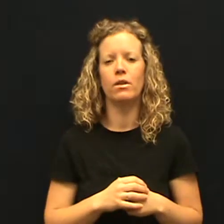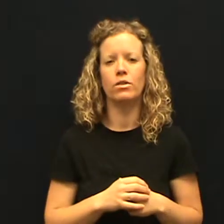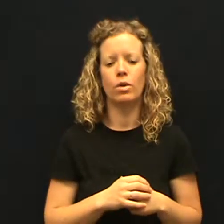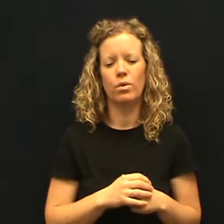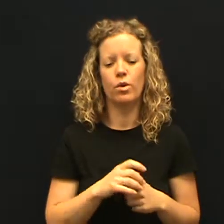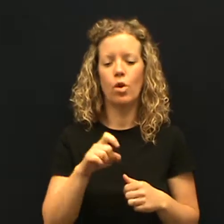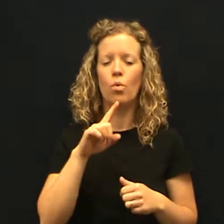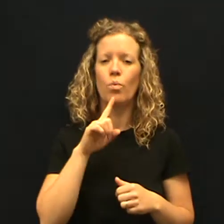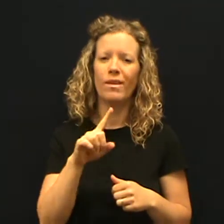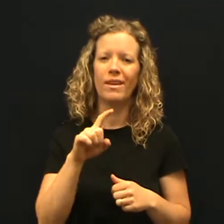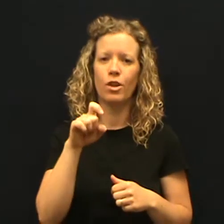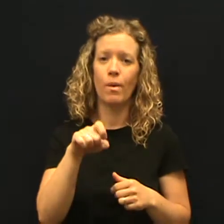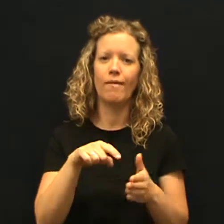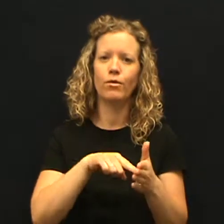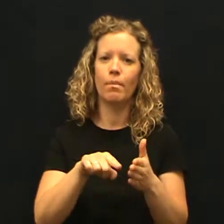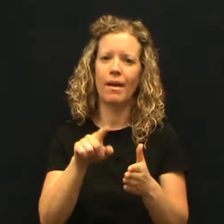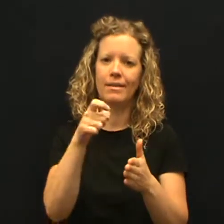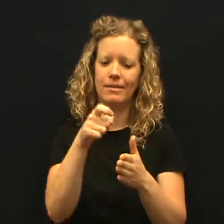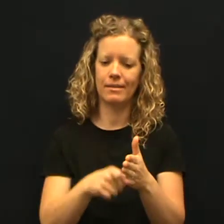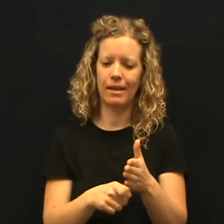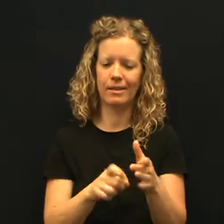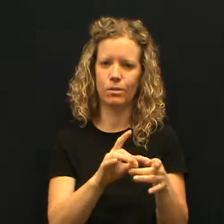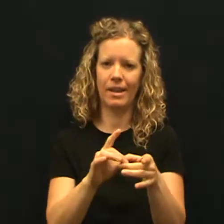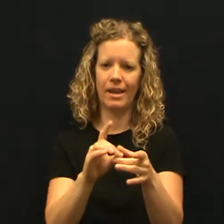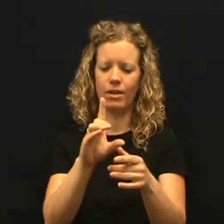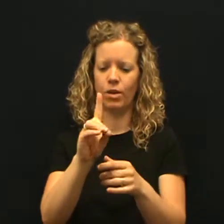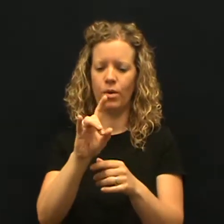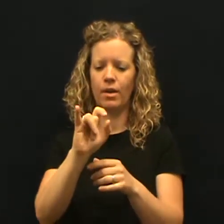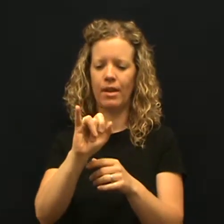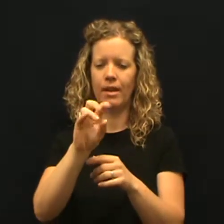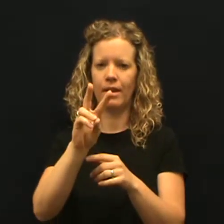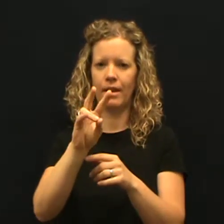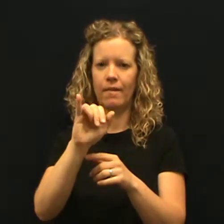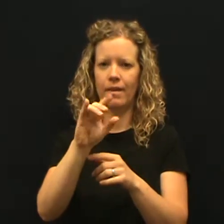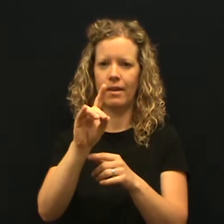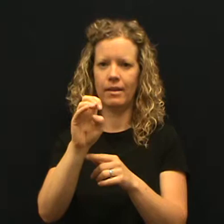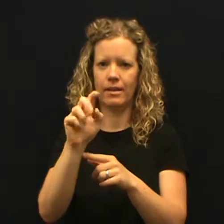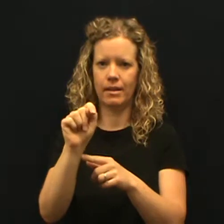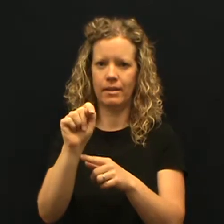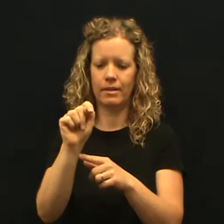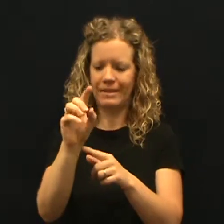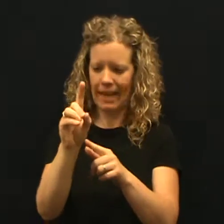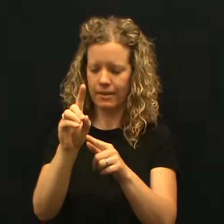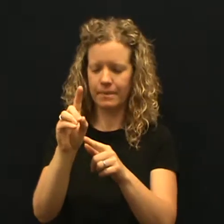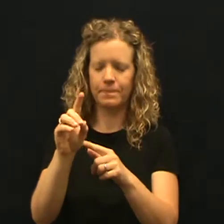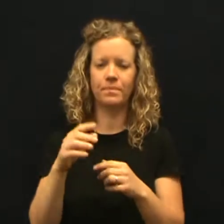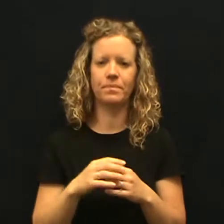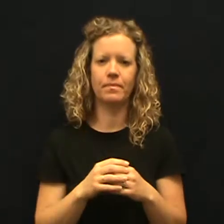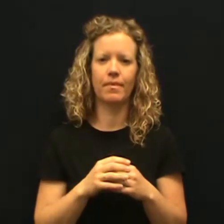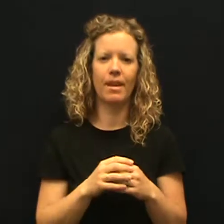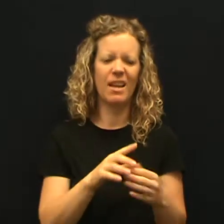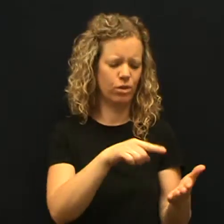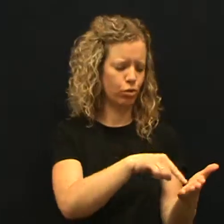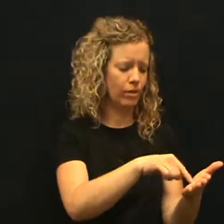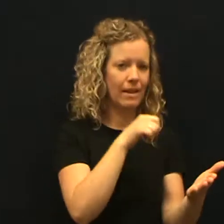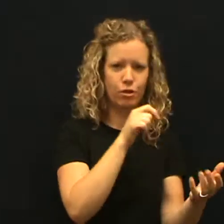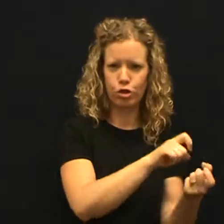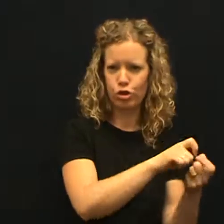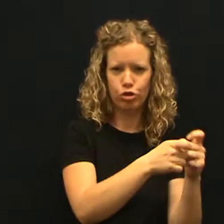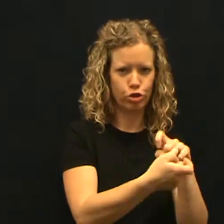pay taxes on that. Debt also does not change stockholder control. So instead of issuing